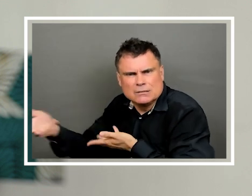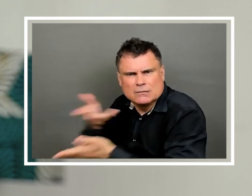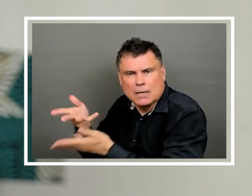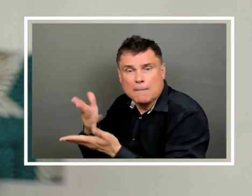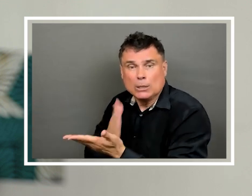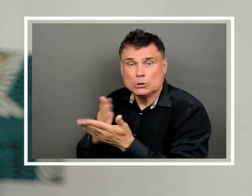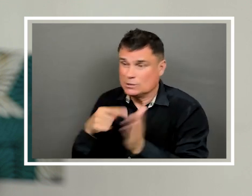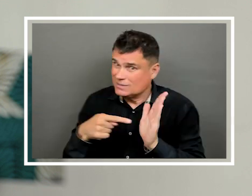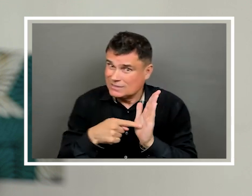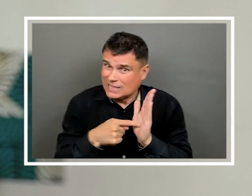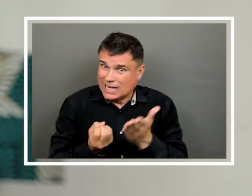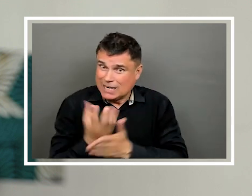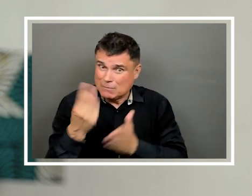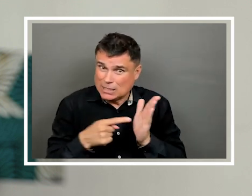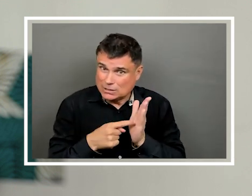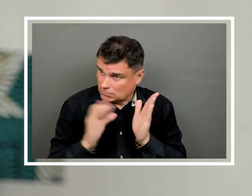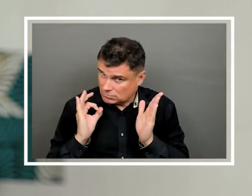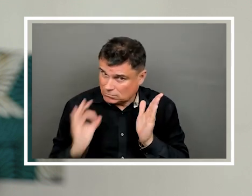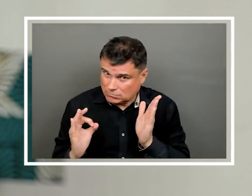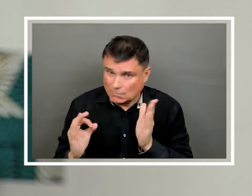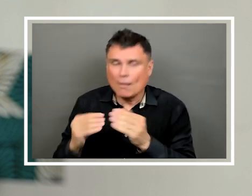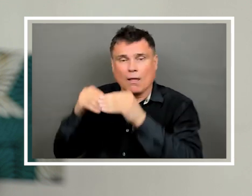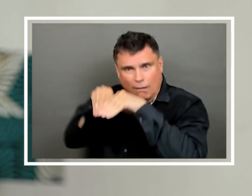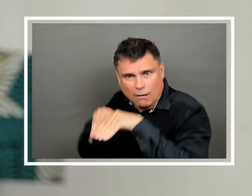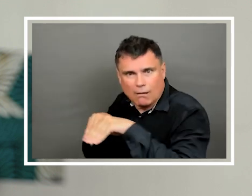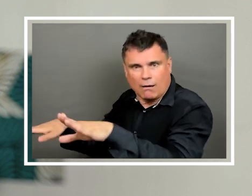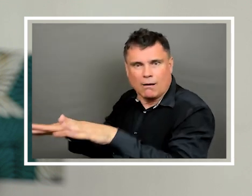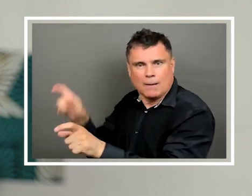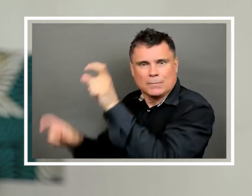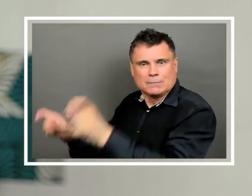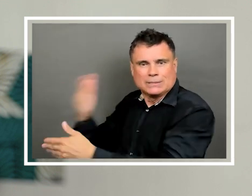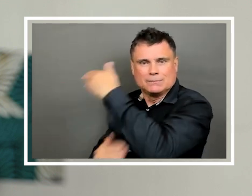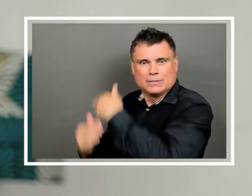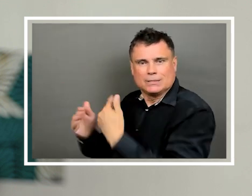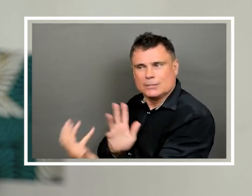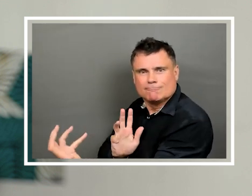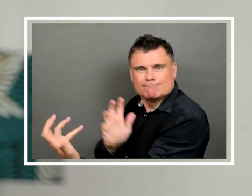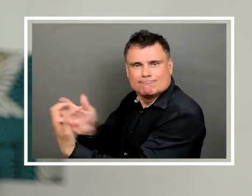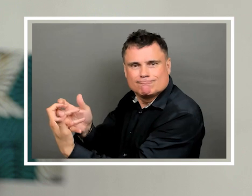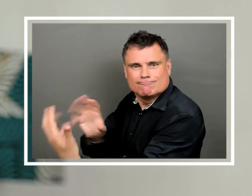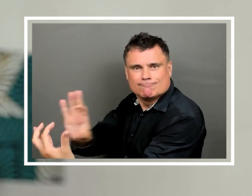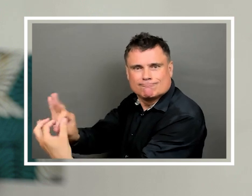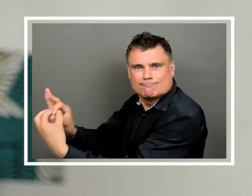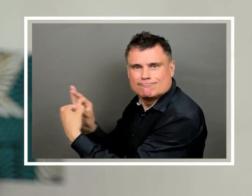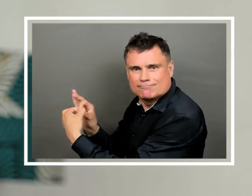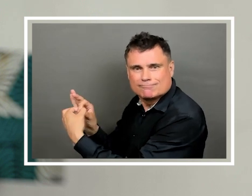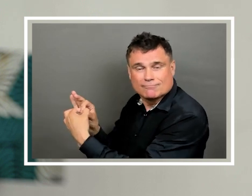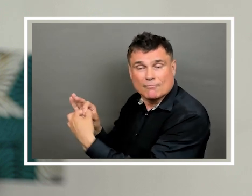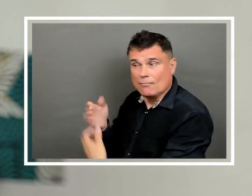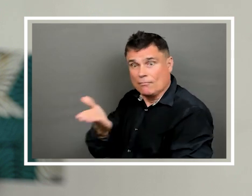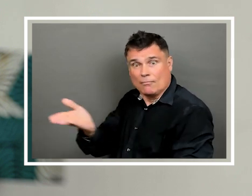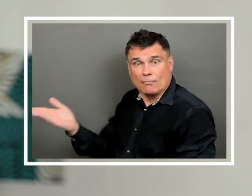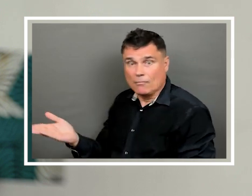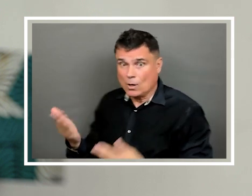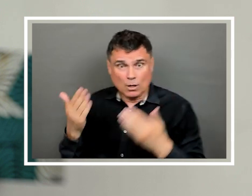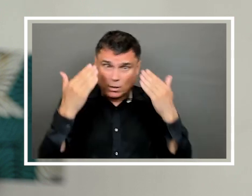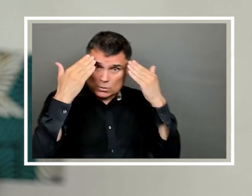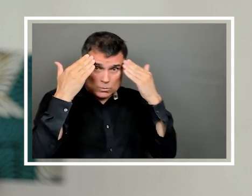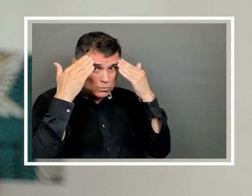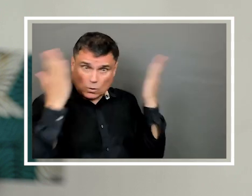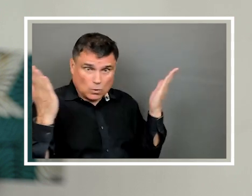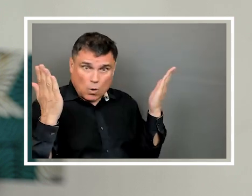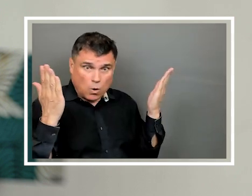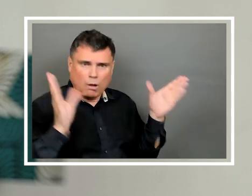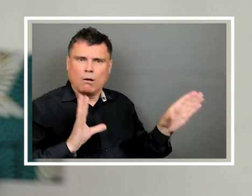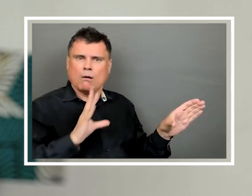sure this information actually reaches persons with disabilities who need it. It's hard to participate in